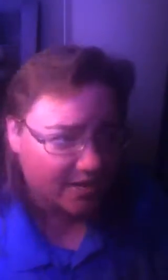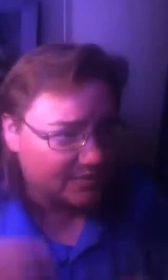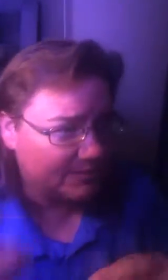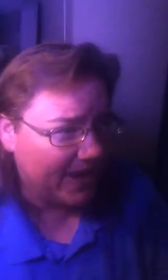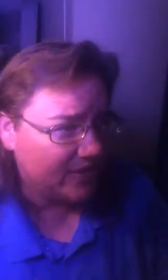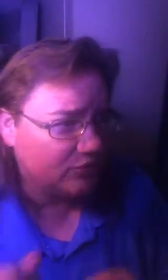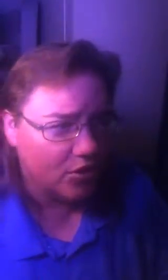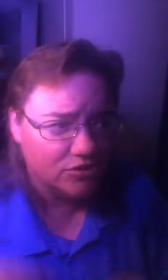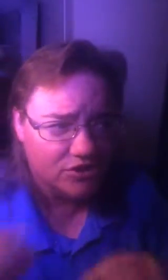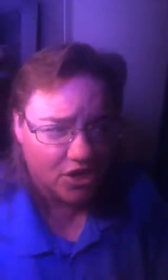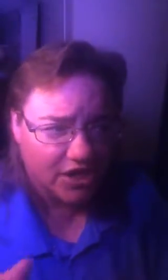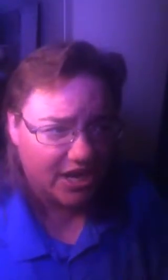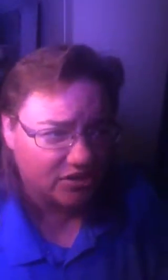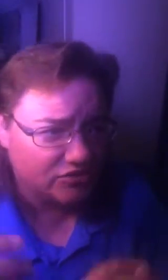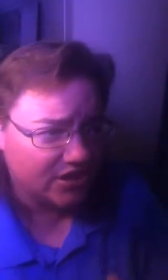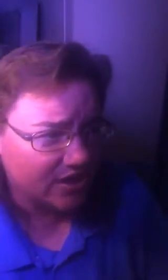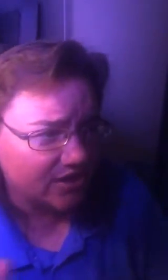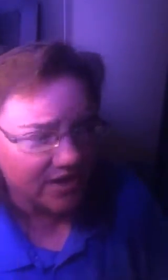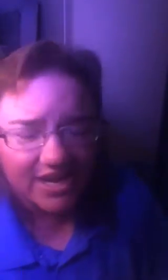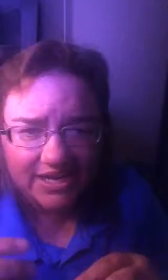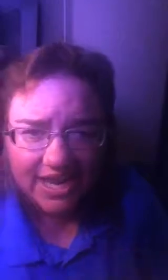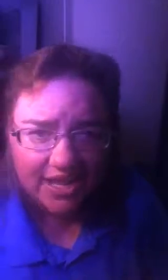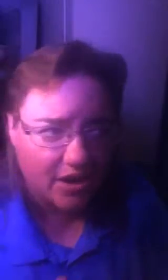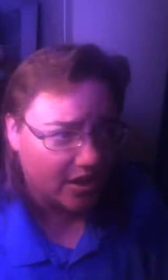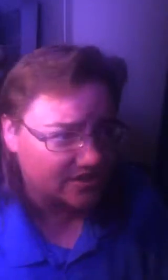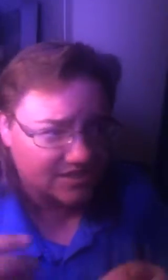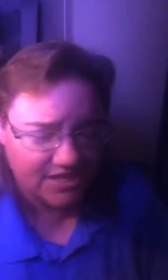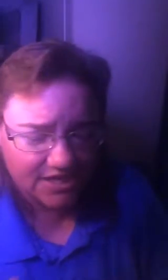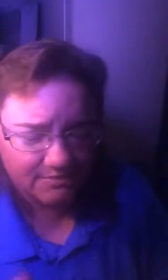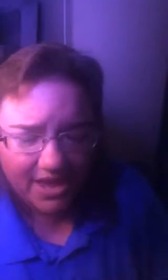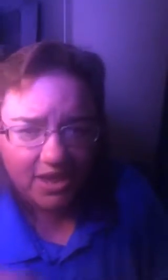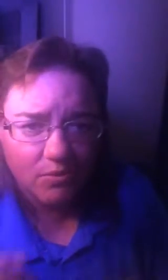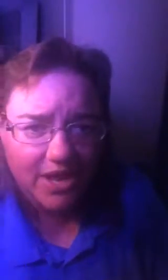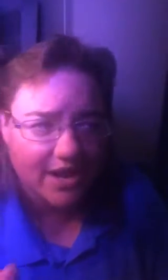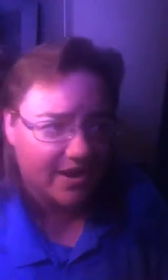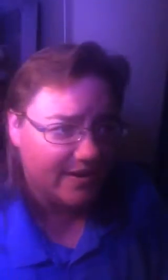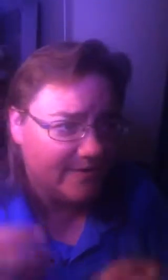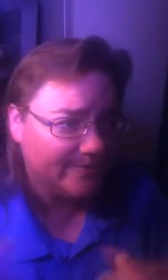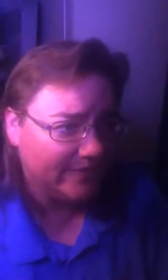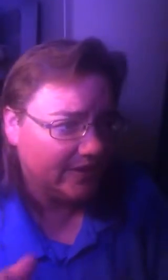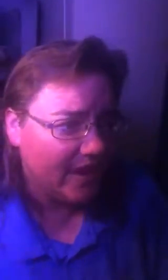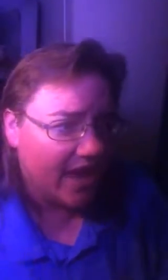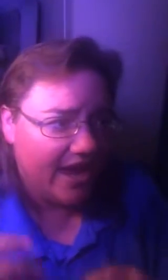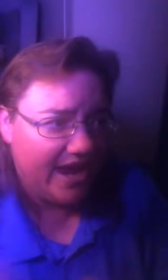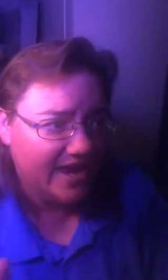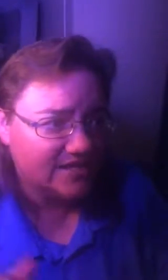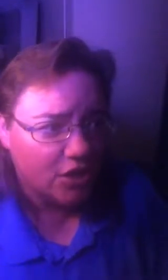Sometimes my path grows dark and drear, and I cannot see my way. I ask